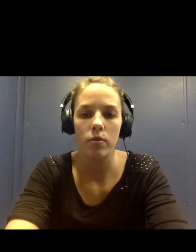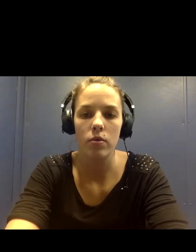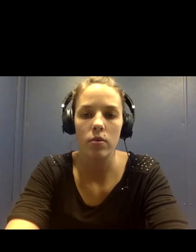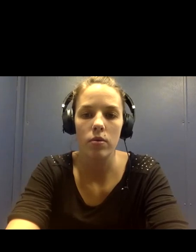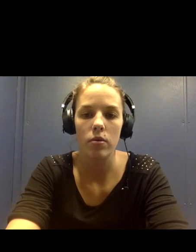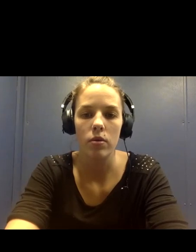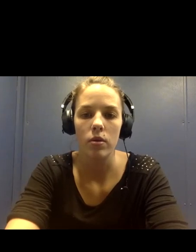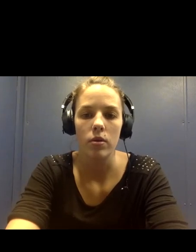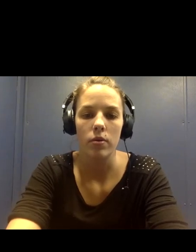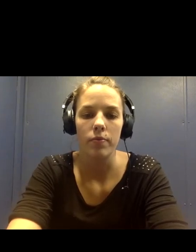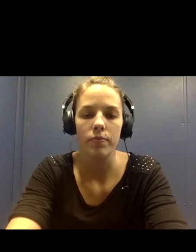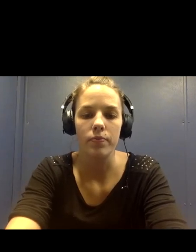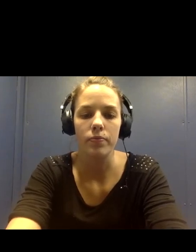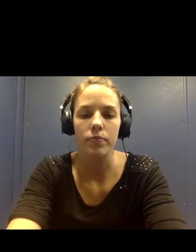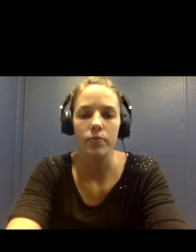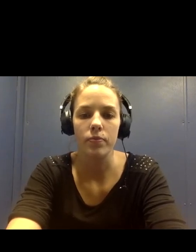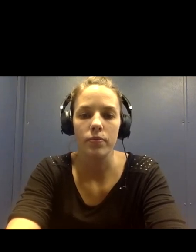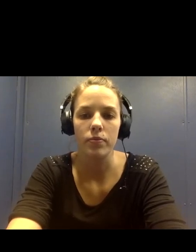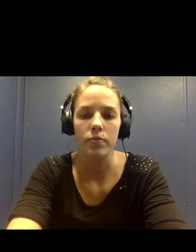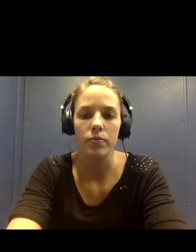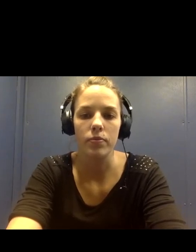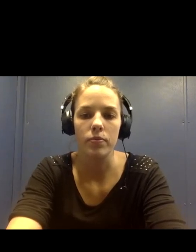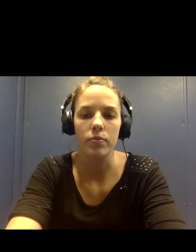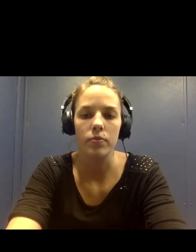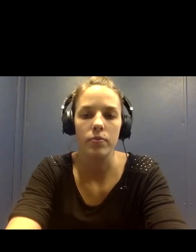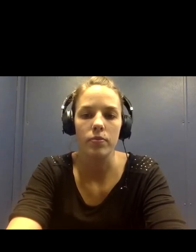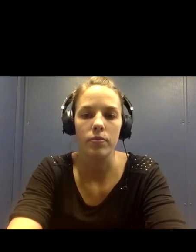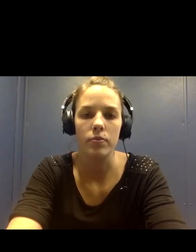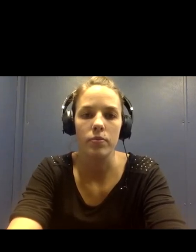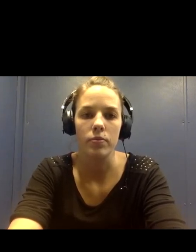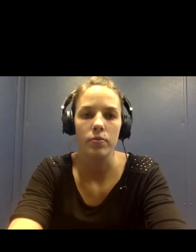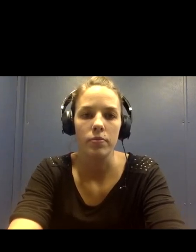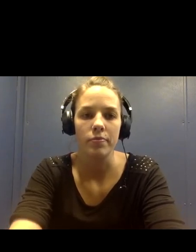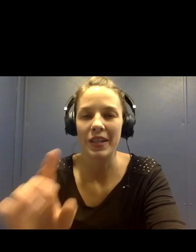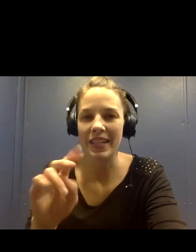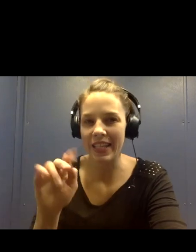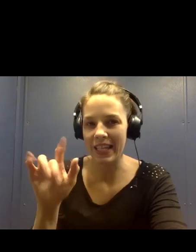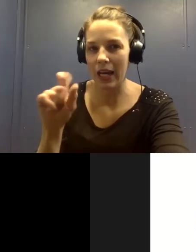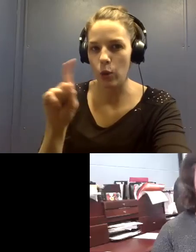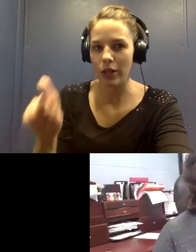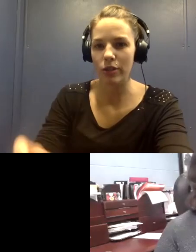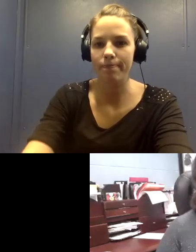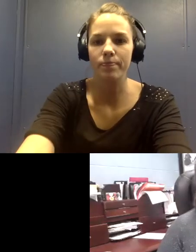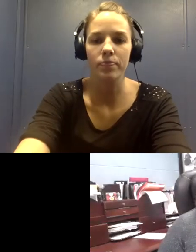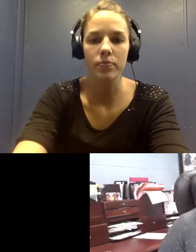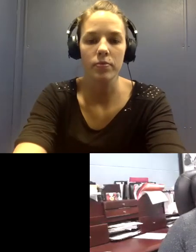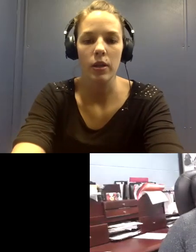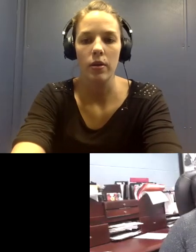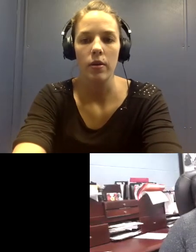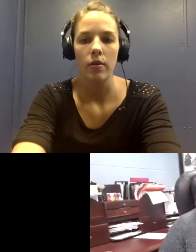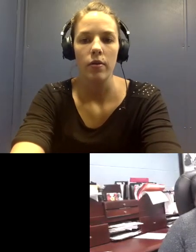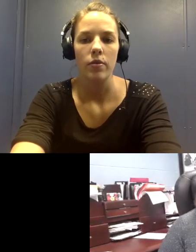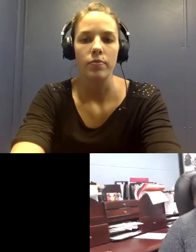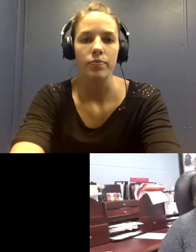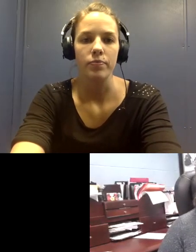Okay, Nita, I do have a question for you here. I'll wait till you jump on. It says, media info from the